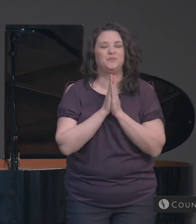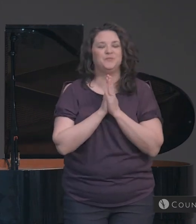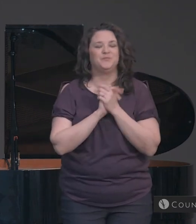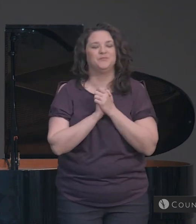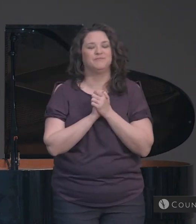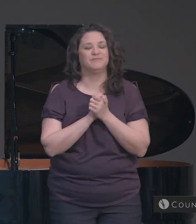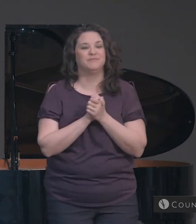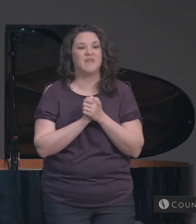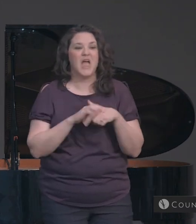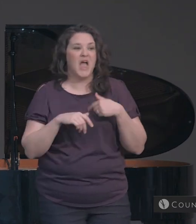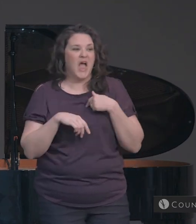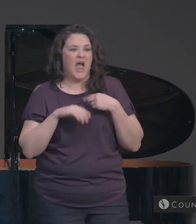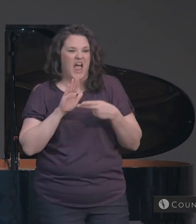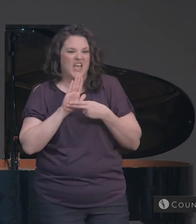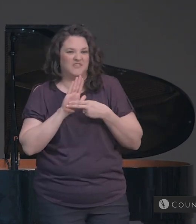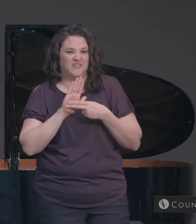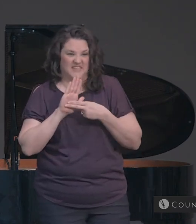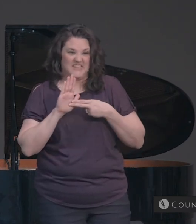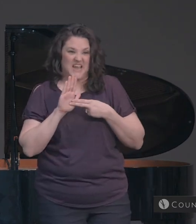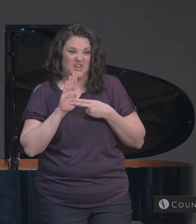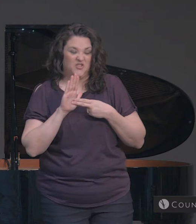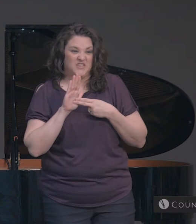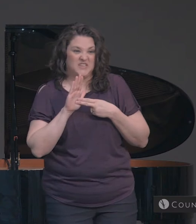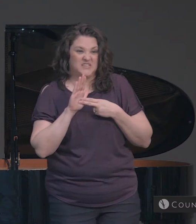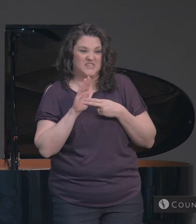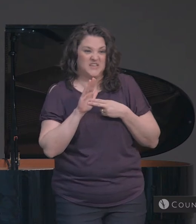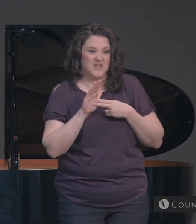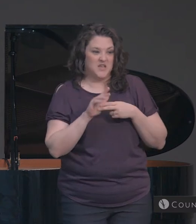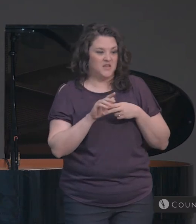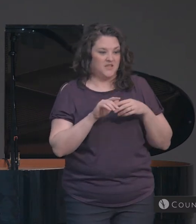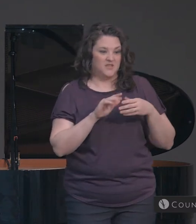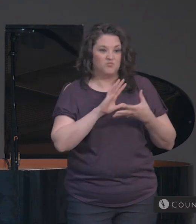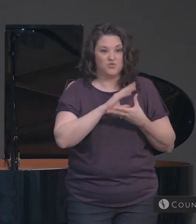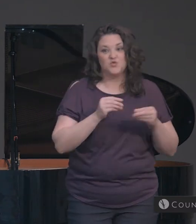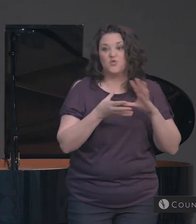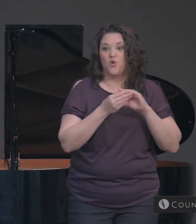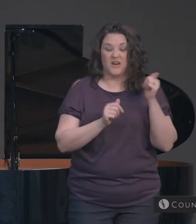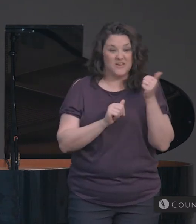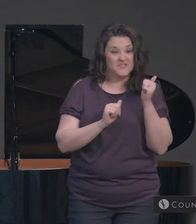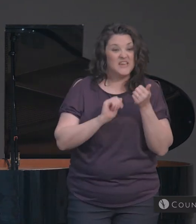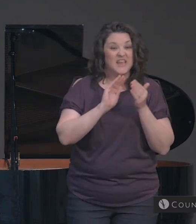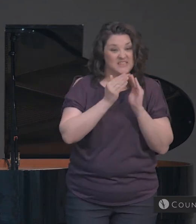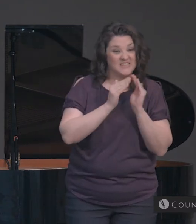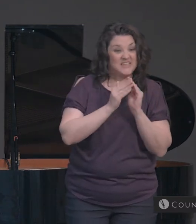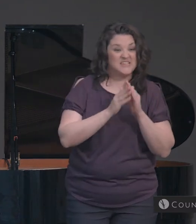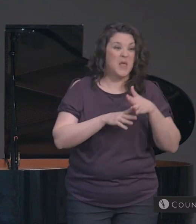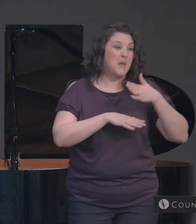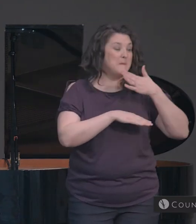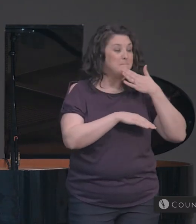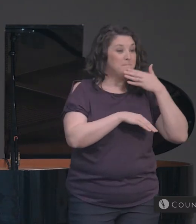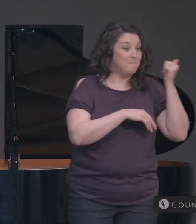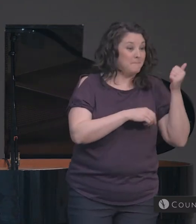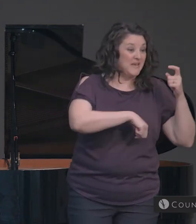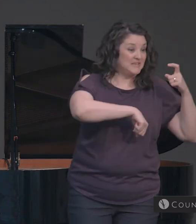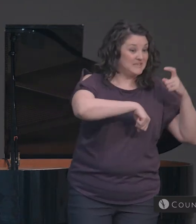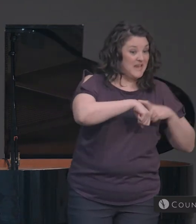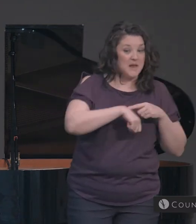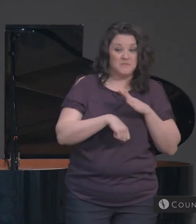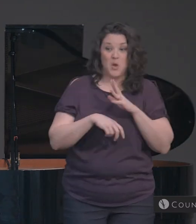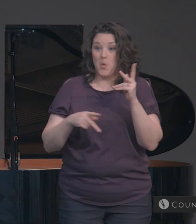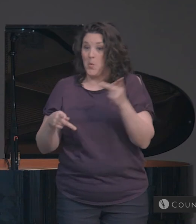Now, I've titled this message, The Tale of Ten Cities. It was the best of times and it was the worst of